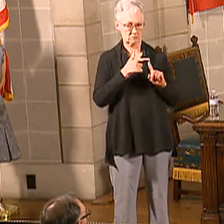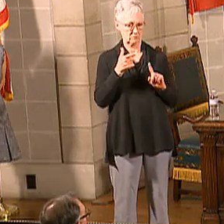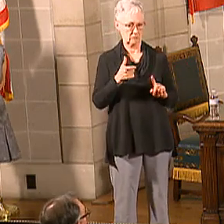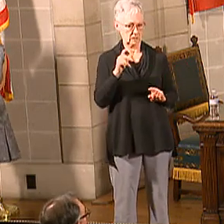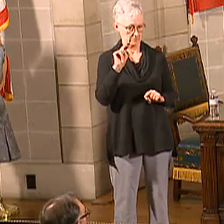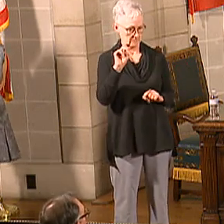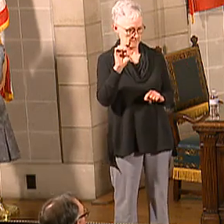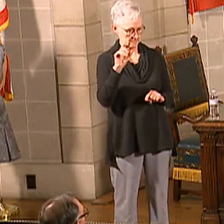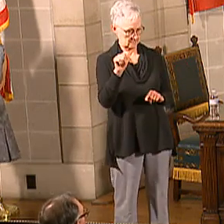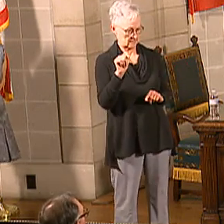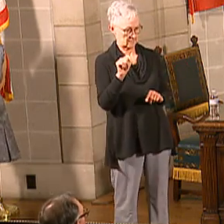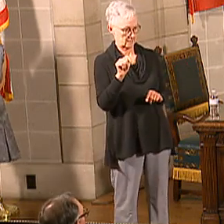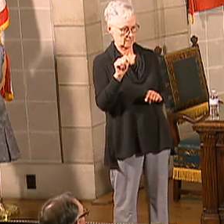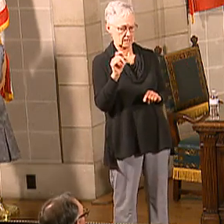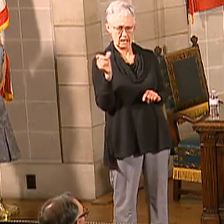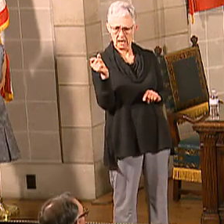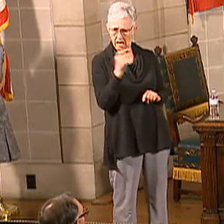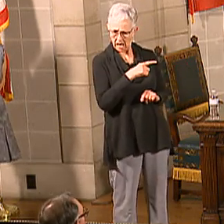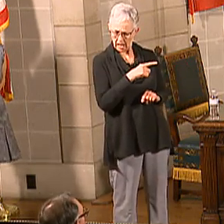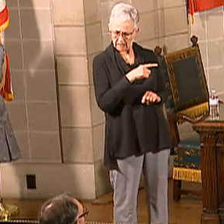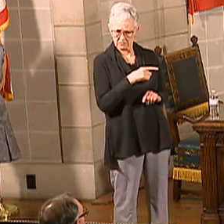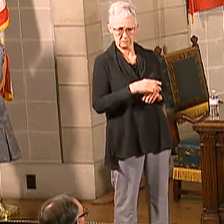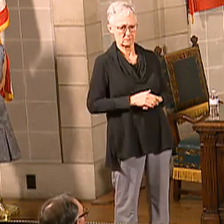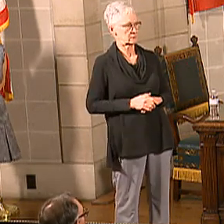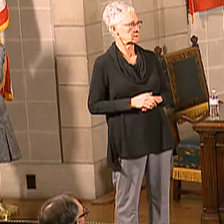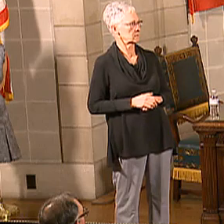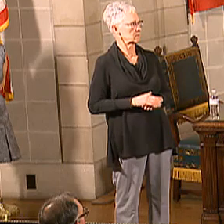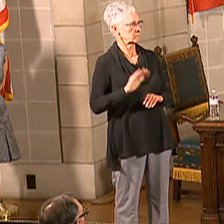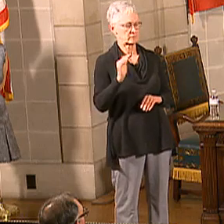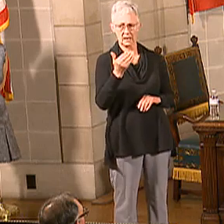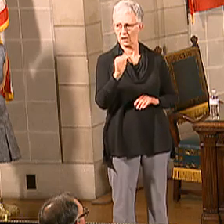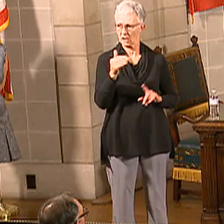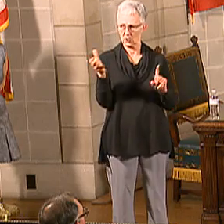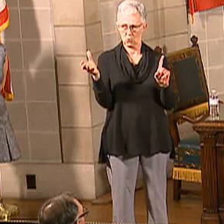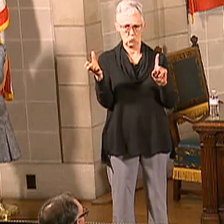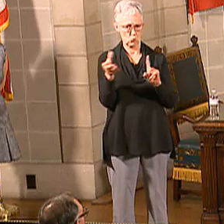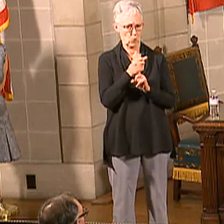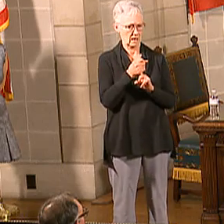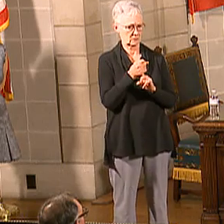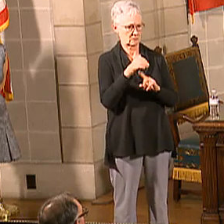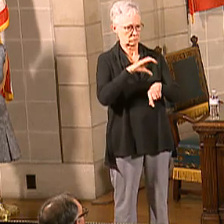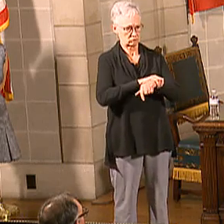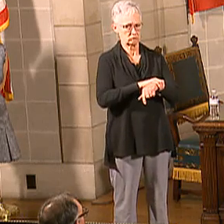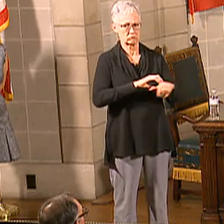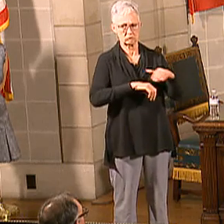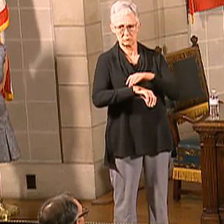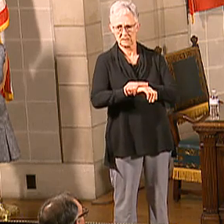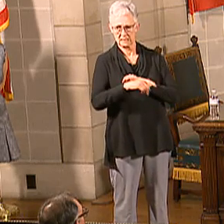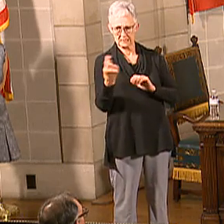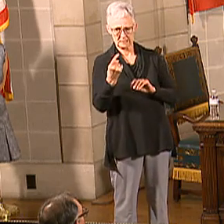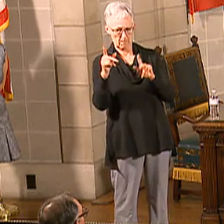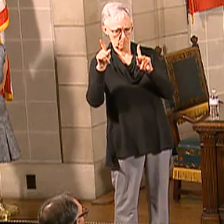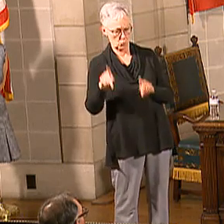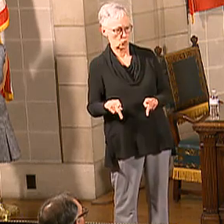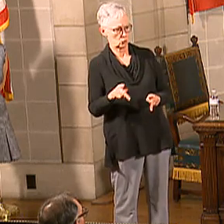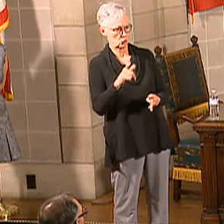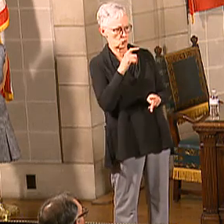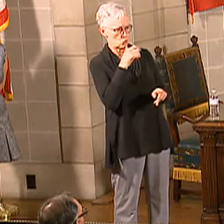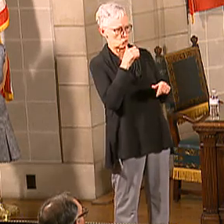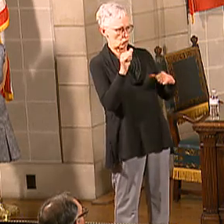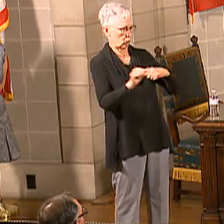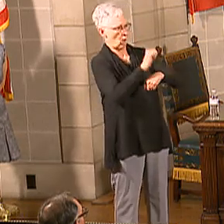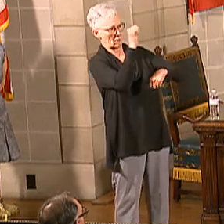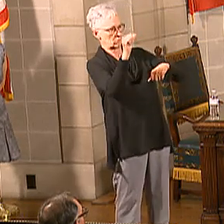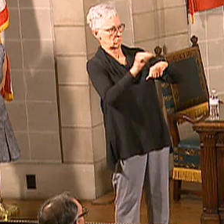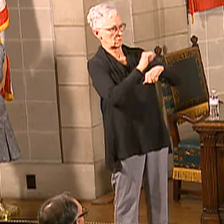NET asked the question, police apparently arrested somebody who'd made violent threats against the public health director in Douglas County. Am